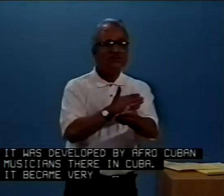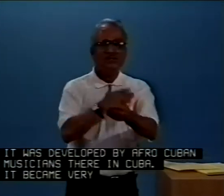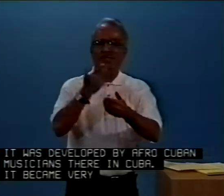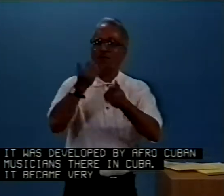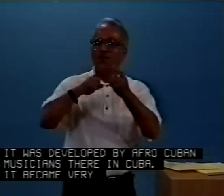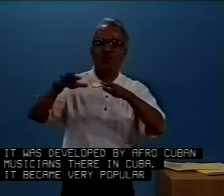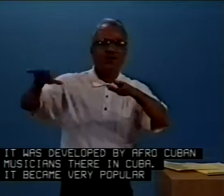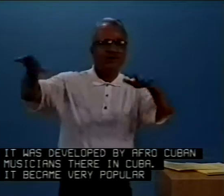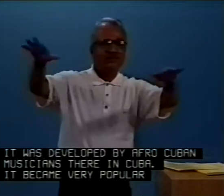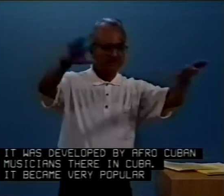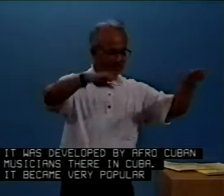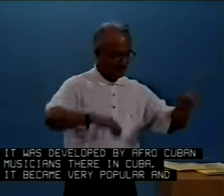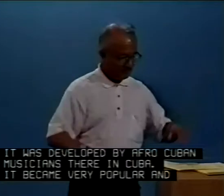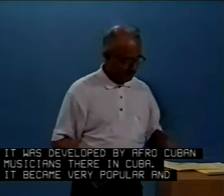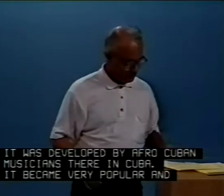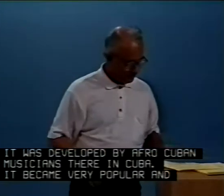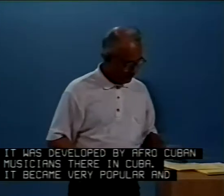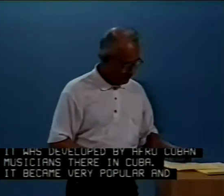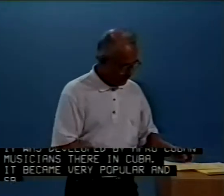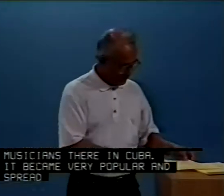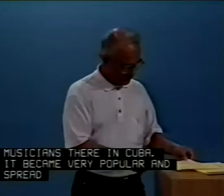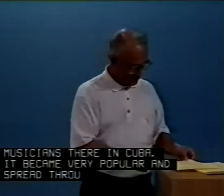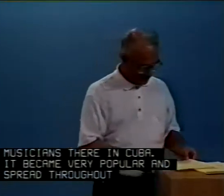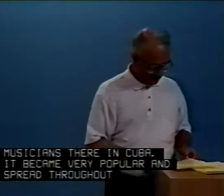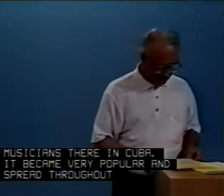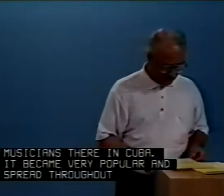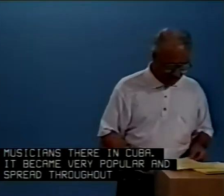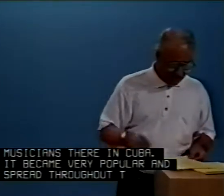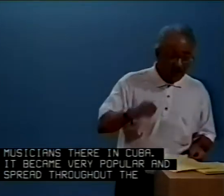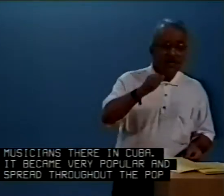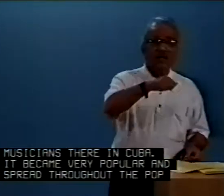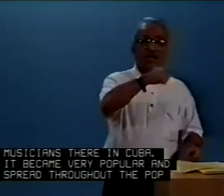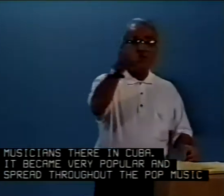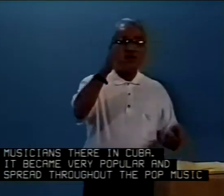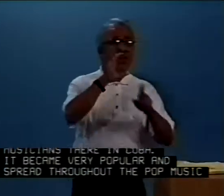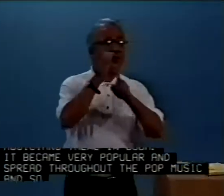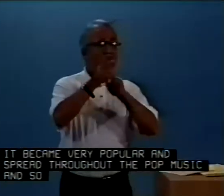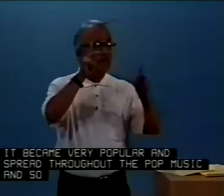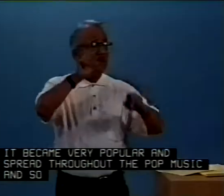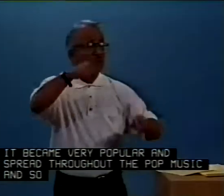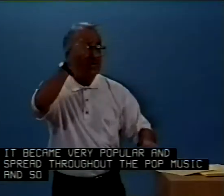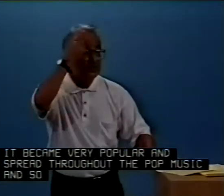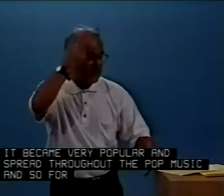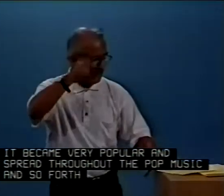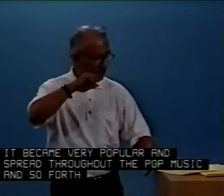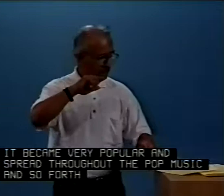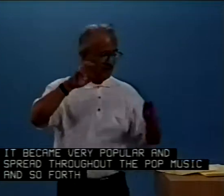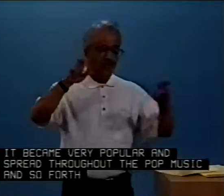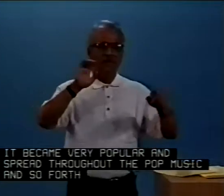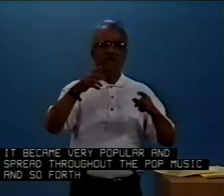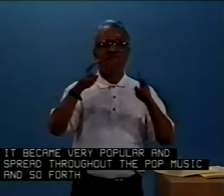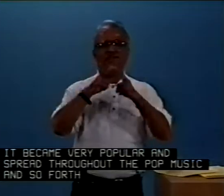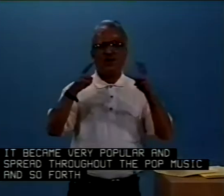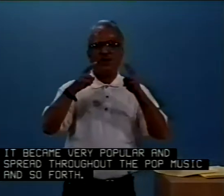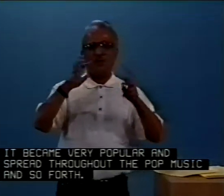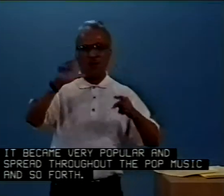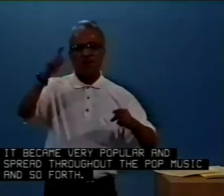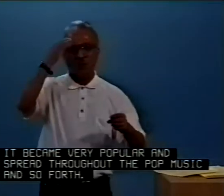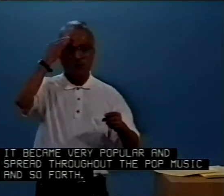the pop music and so forth. another part of the culture people need to understand,